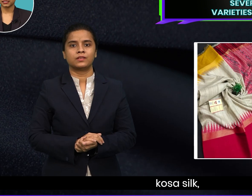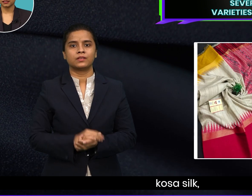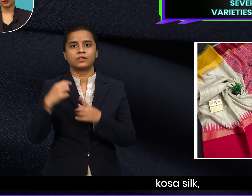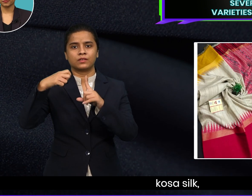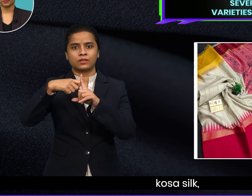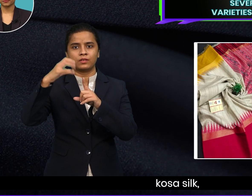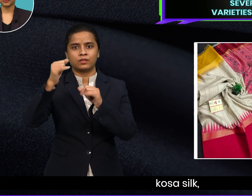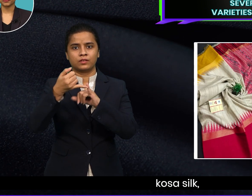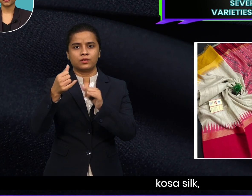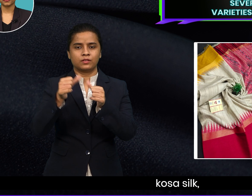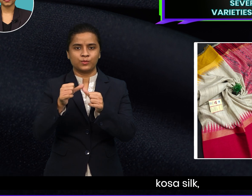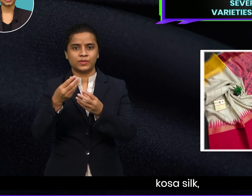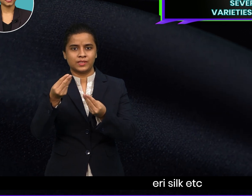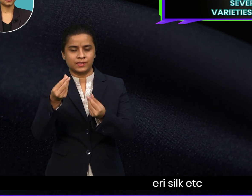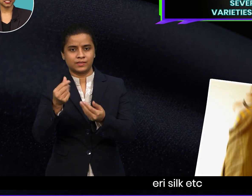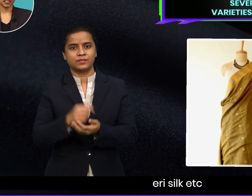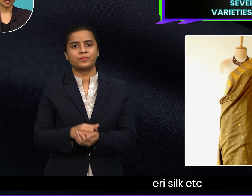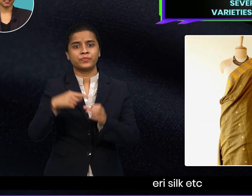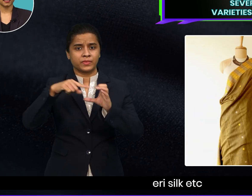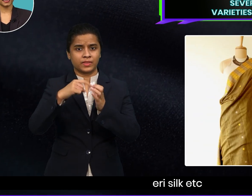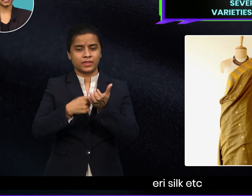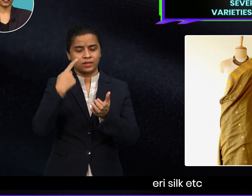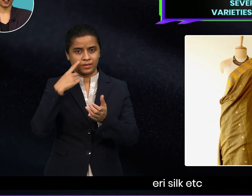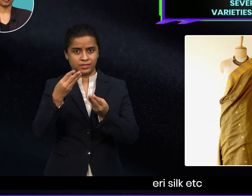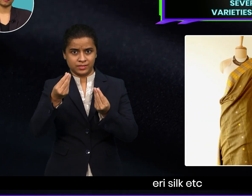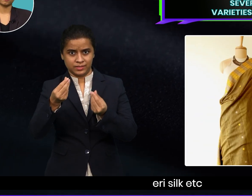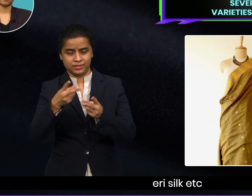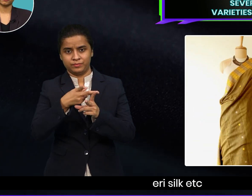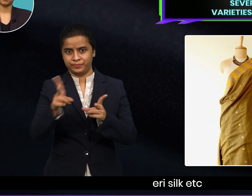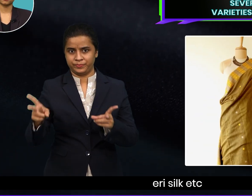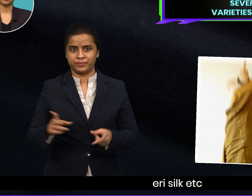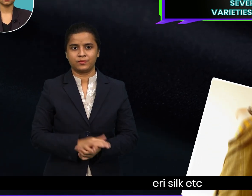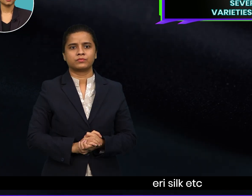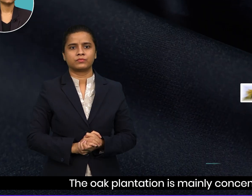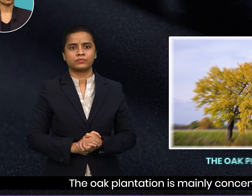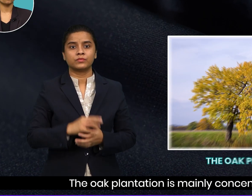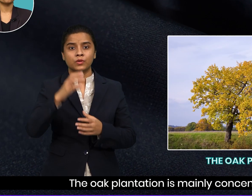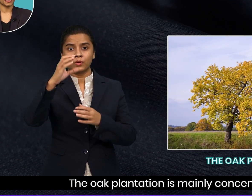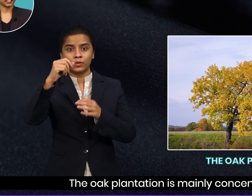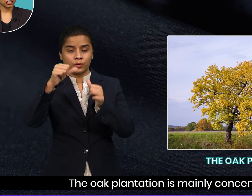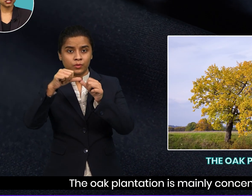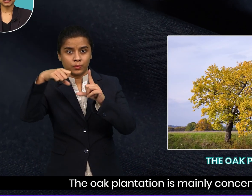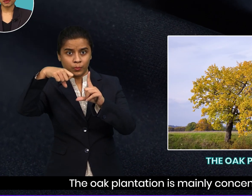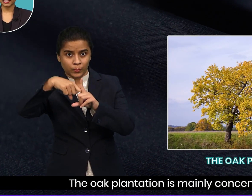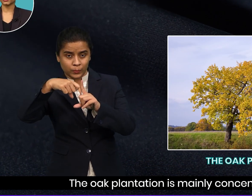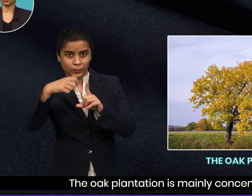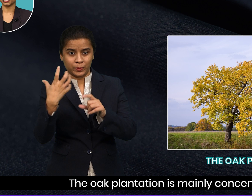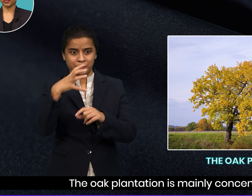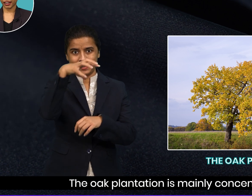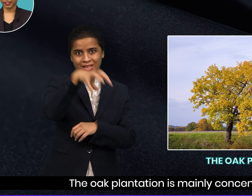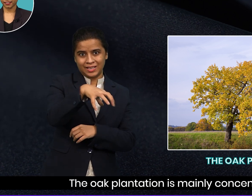kosa silk, eri silk, etc. The oak plantation is